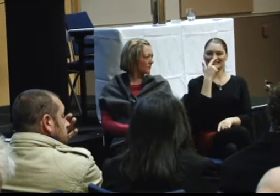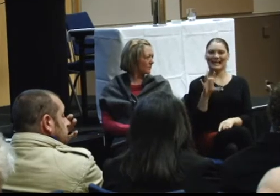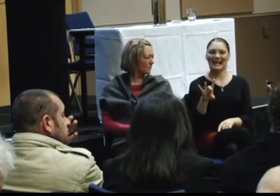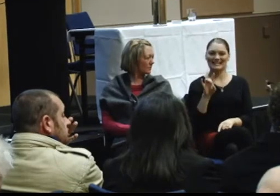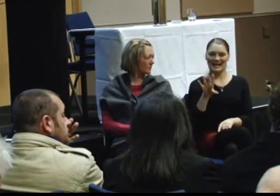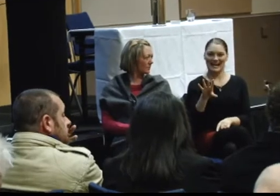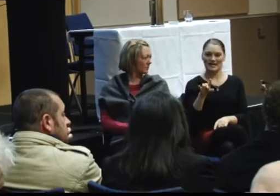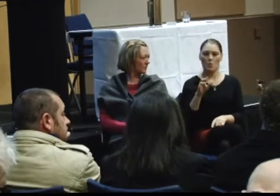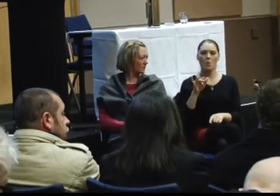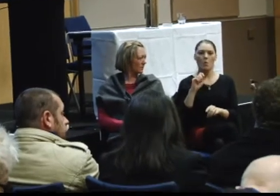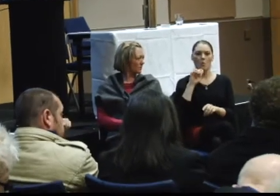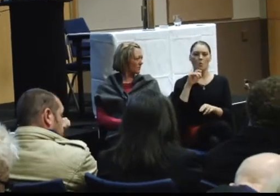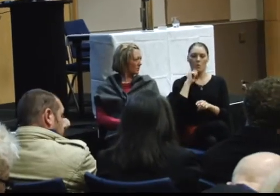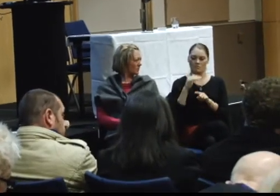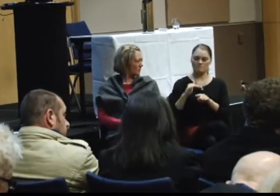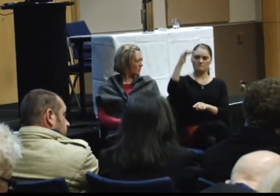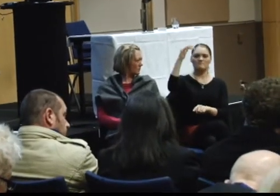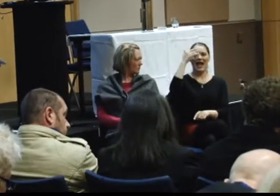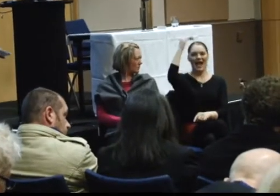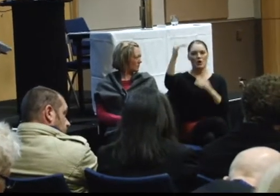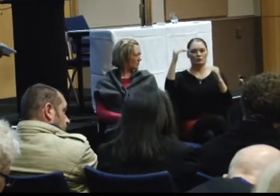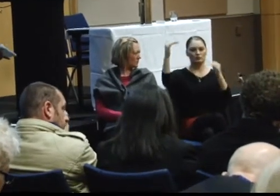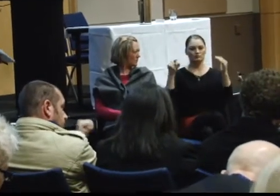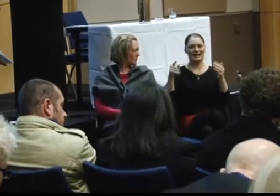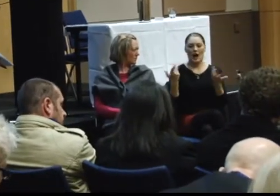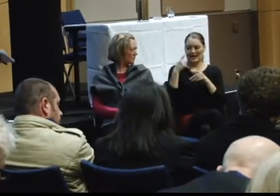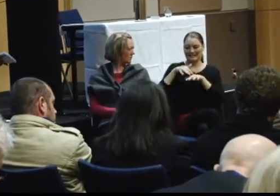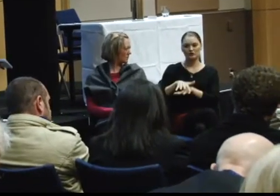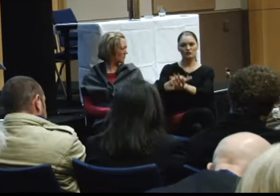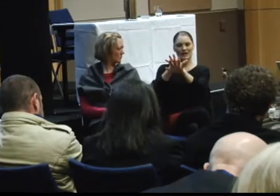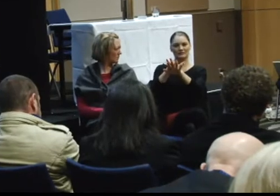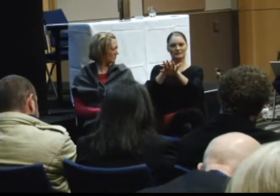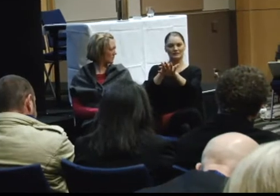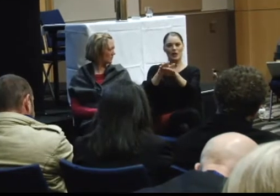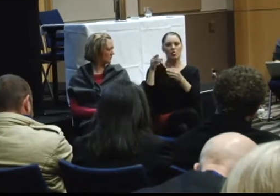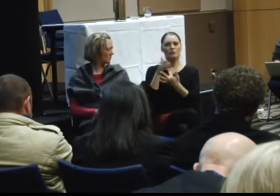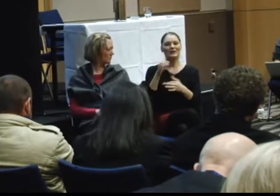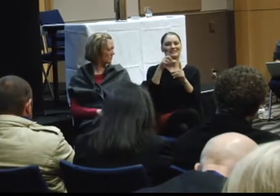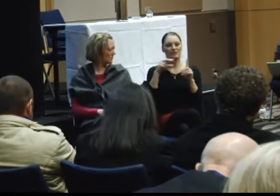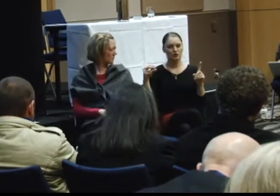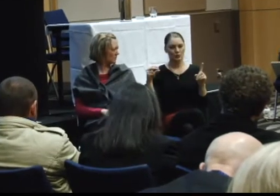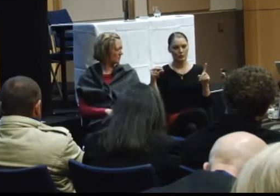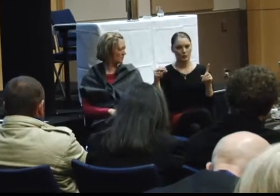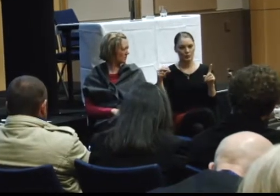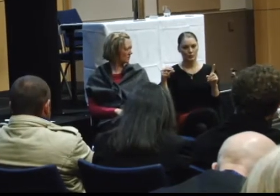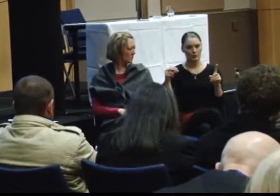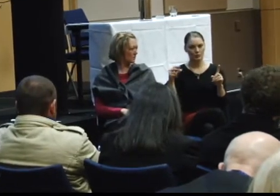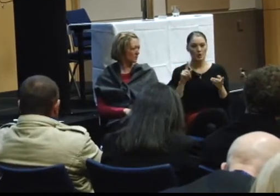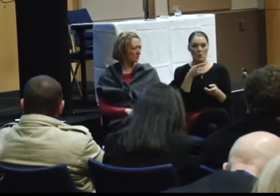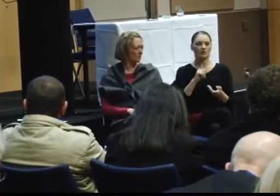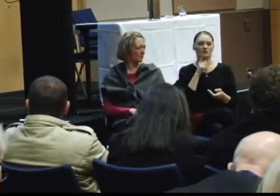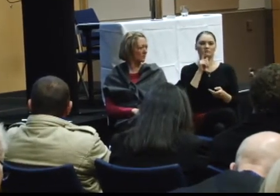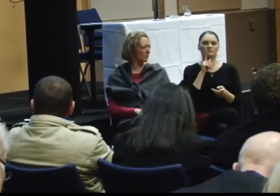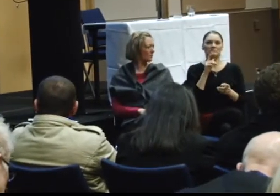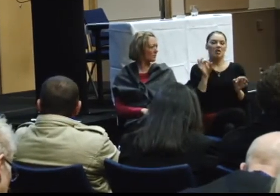an adult, and how do those things integrate across to who you are digitally, in such a way that you're not tricked